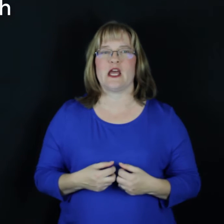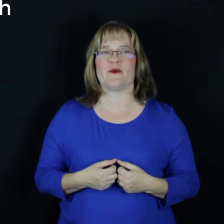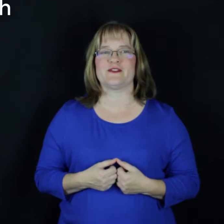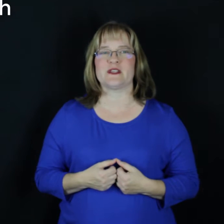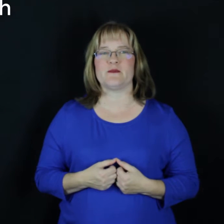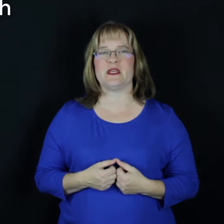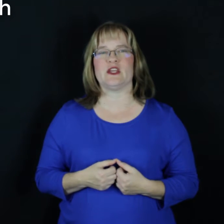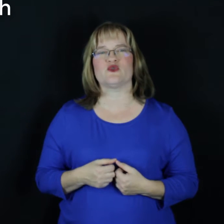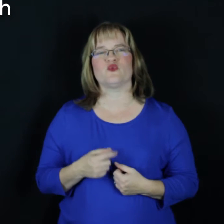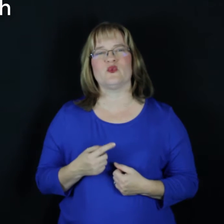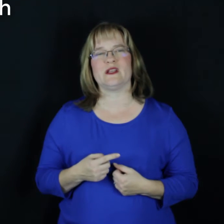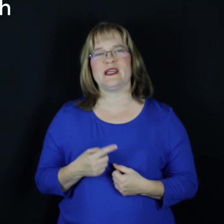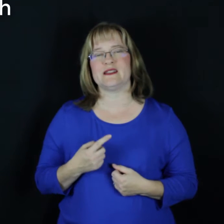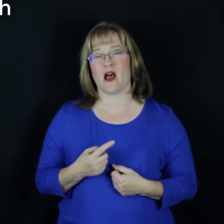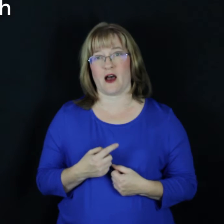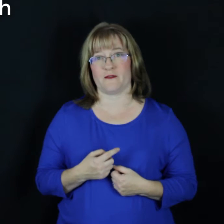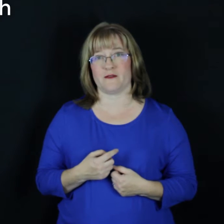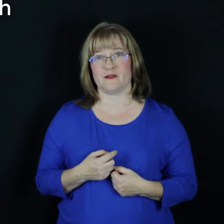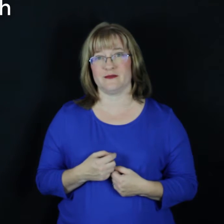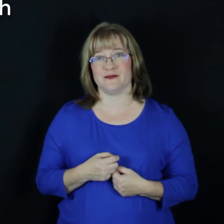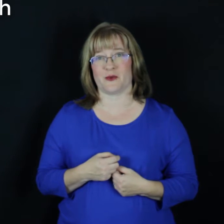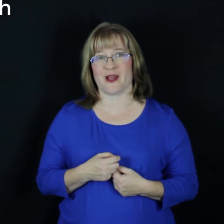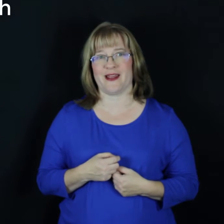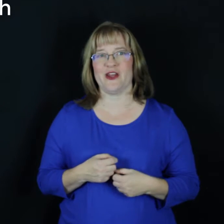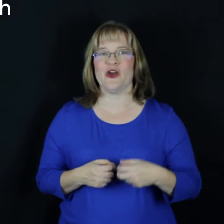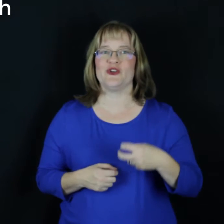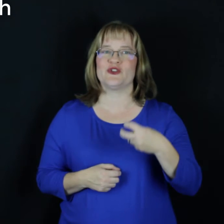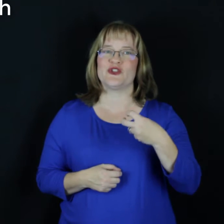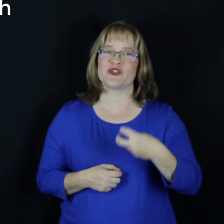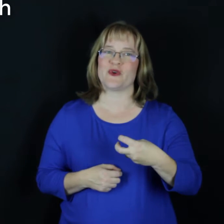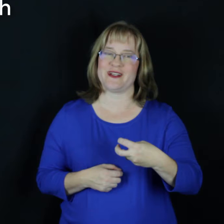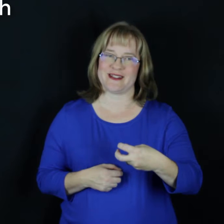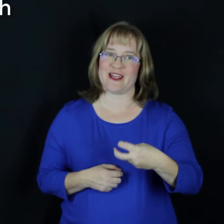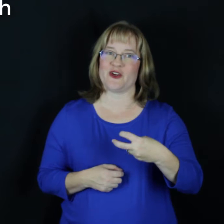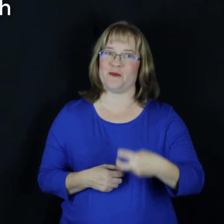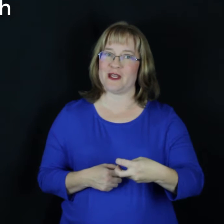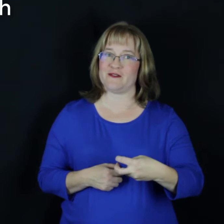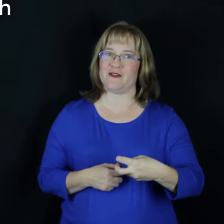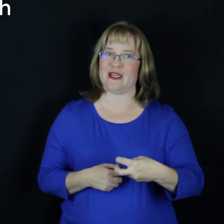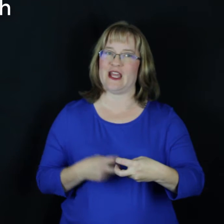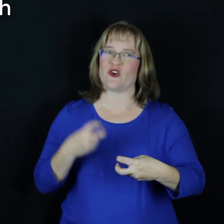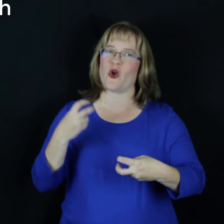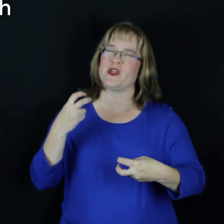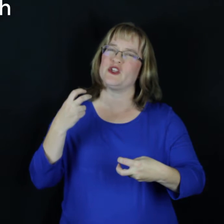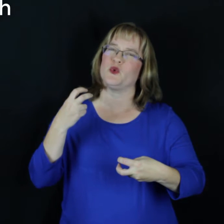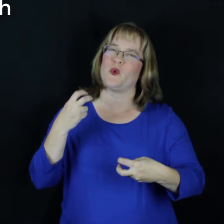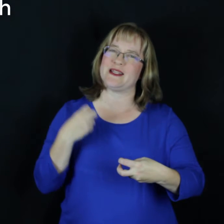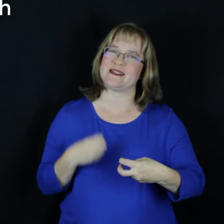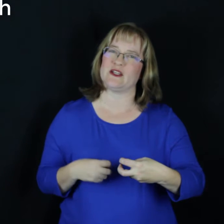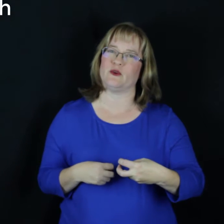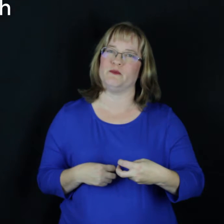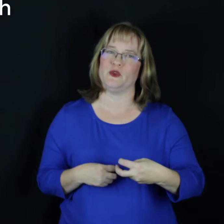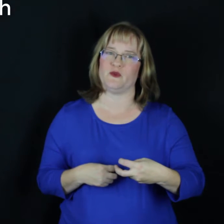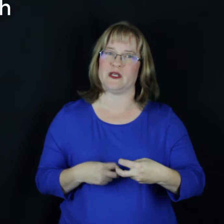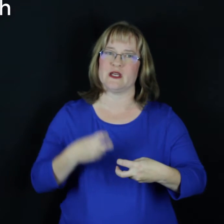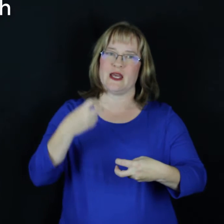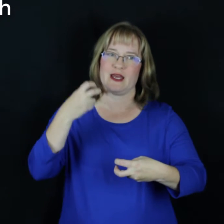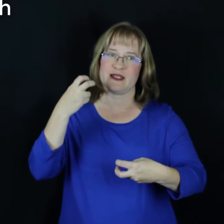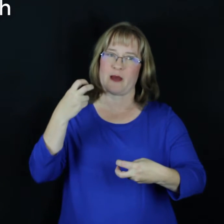Now, if something is really tough, okay, you're just going to take your bent V and you're only going to do one single movement and tapping